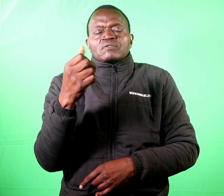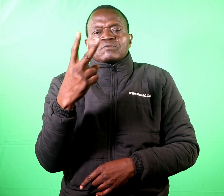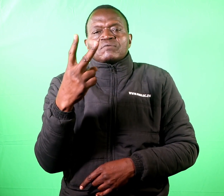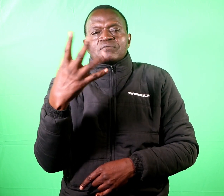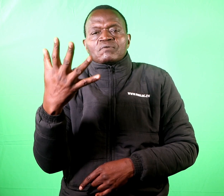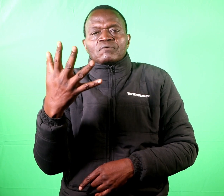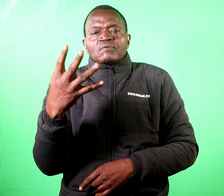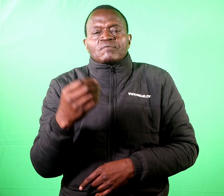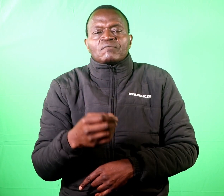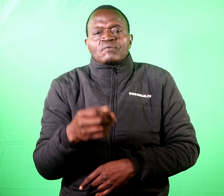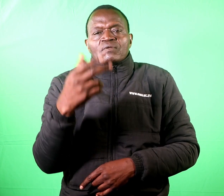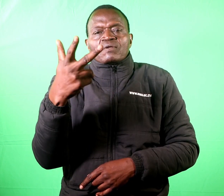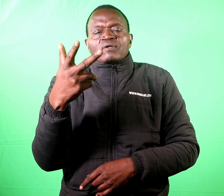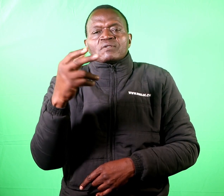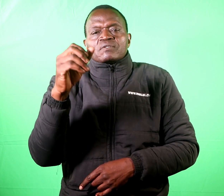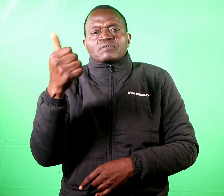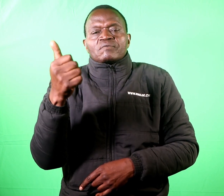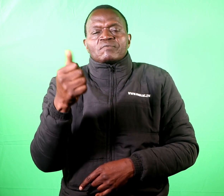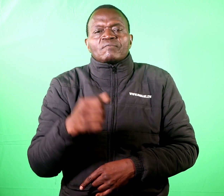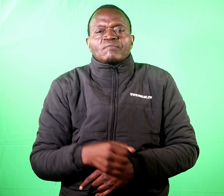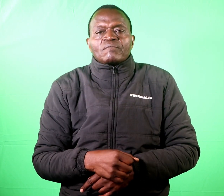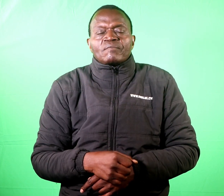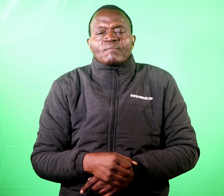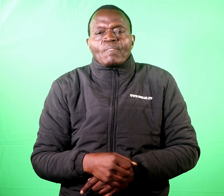8625 86 or